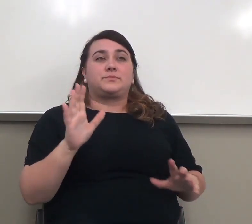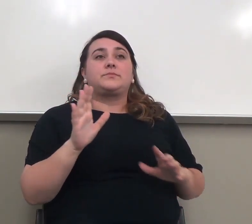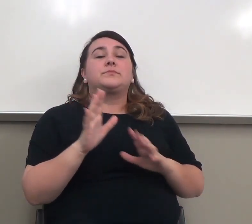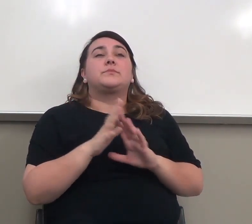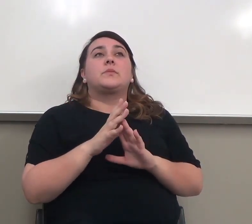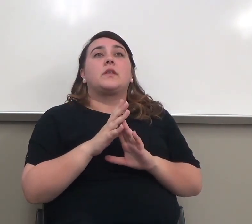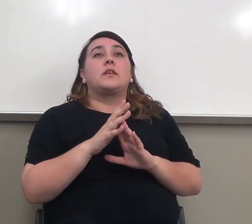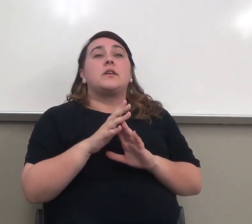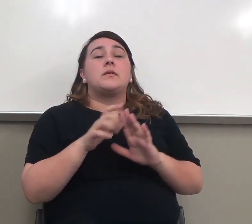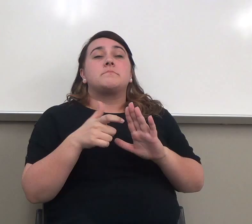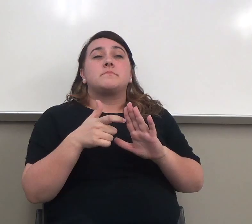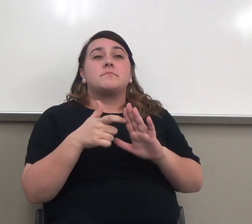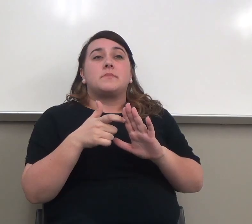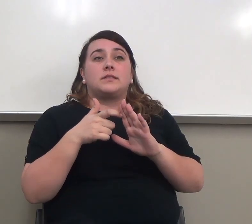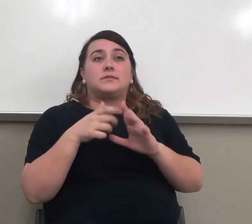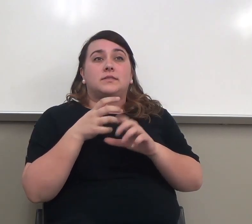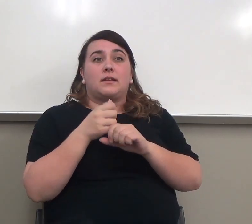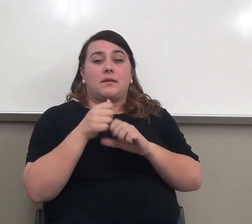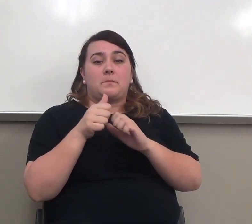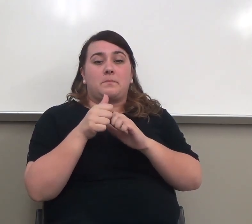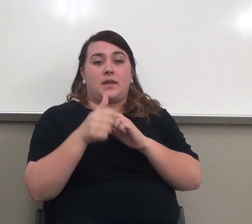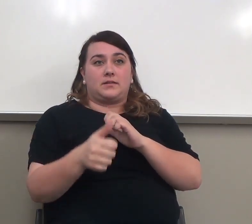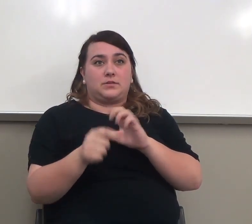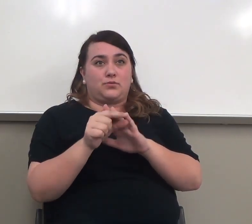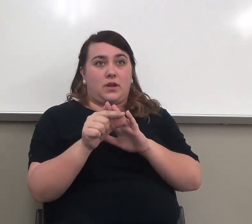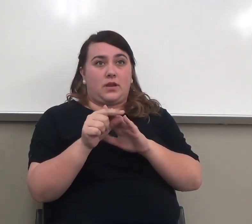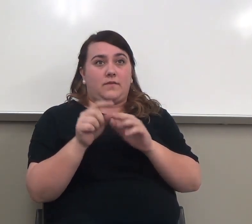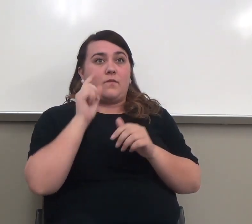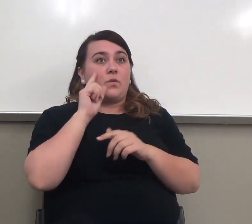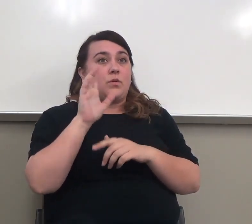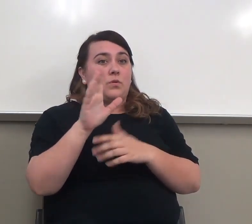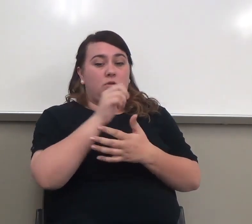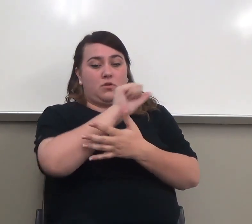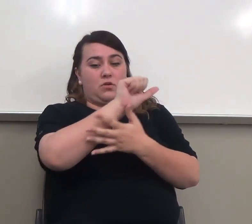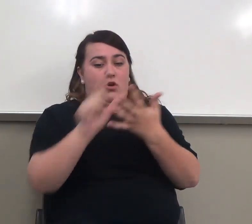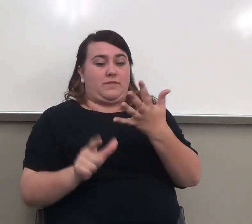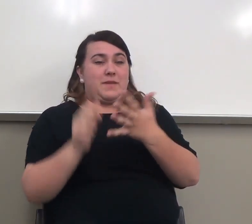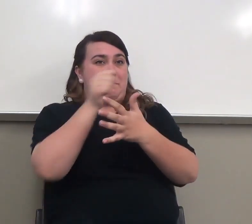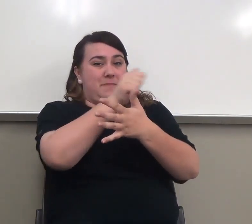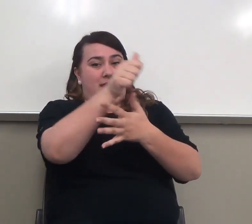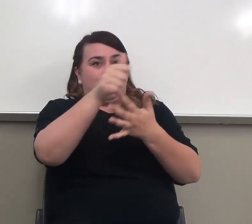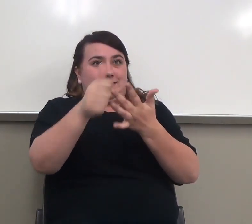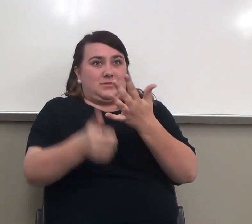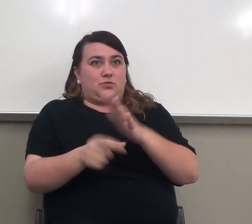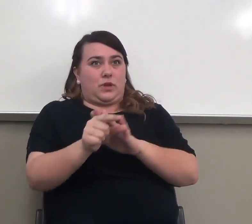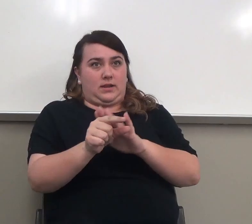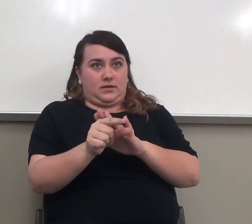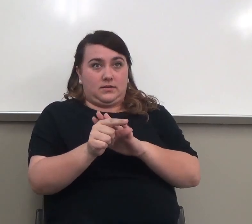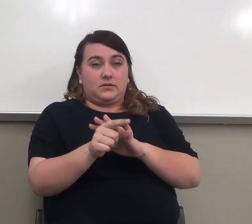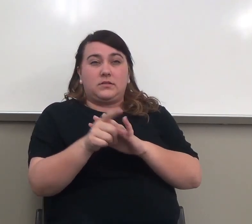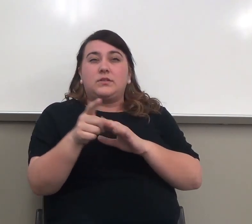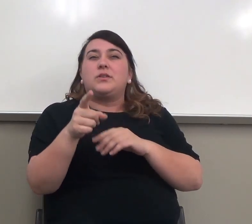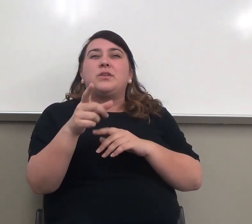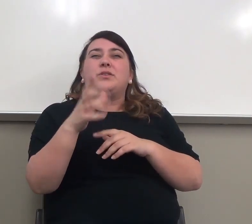You must receive a passing grade on all 5 major sections. Has anyone ever had a class where you get like to the end